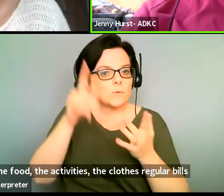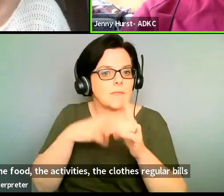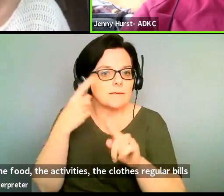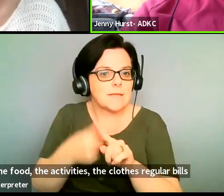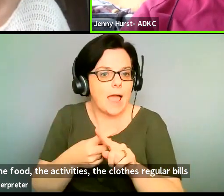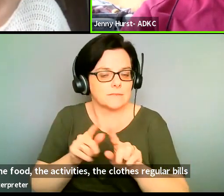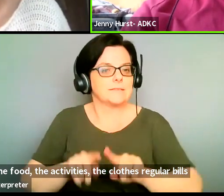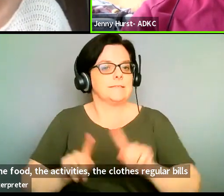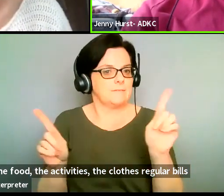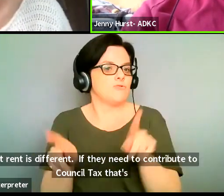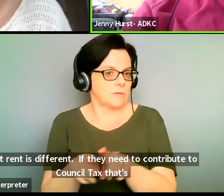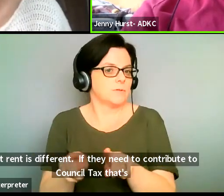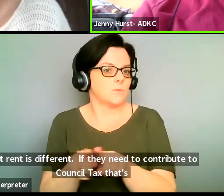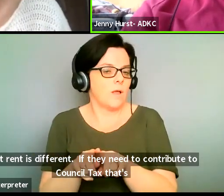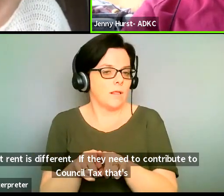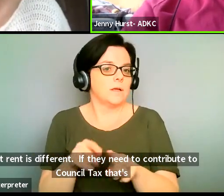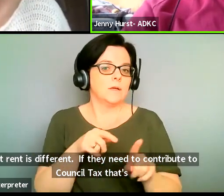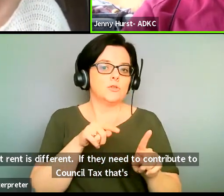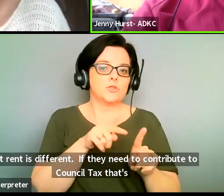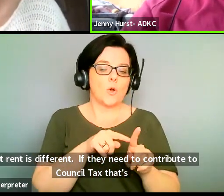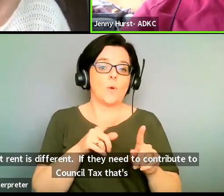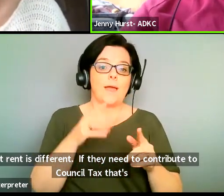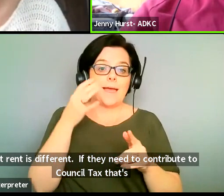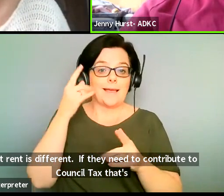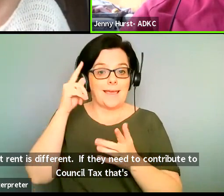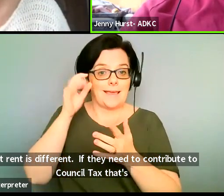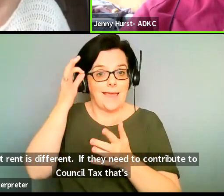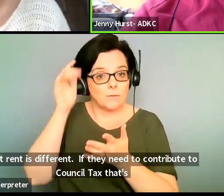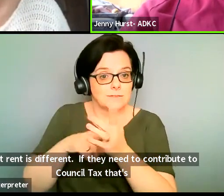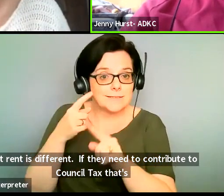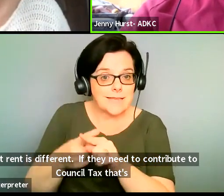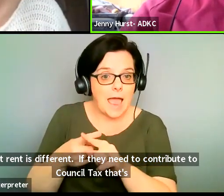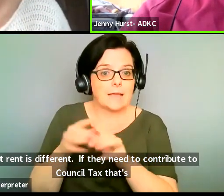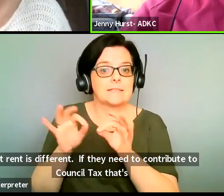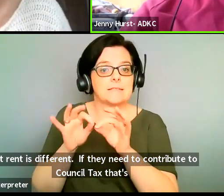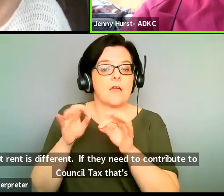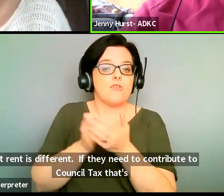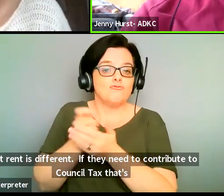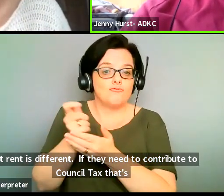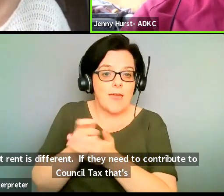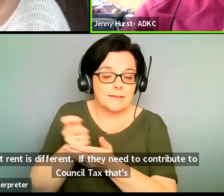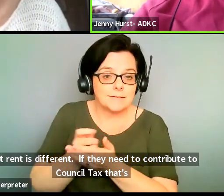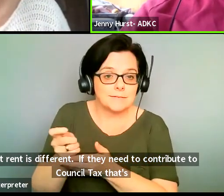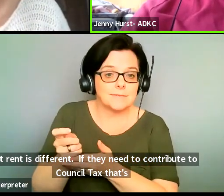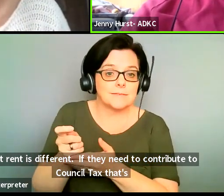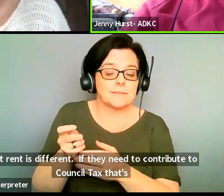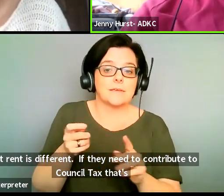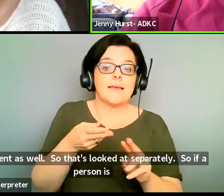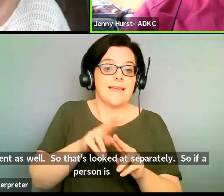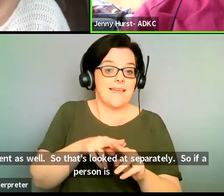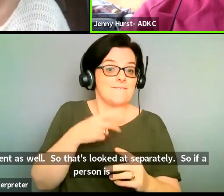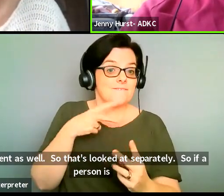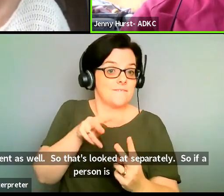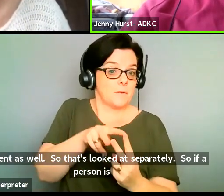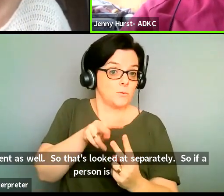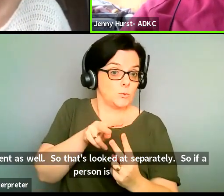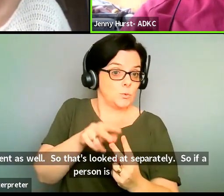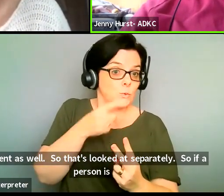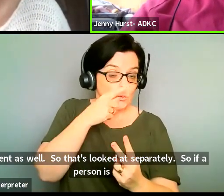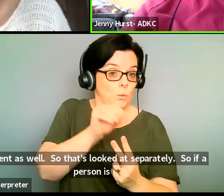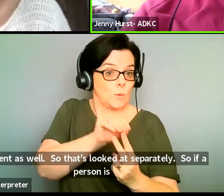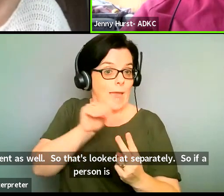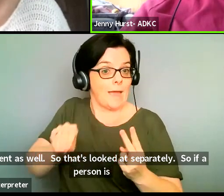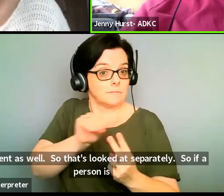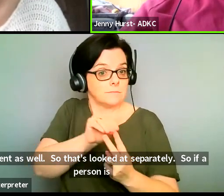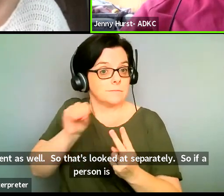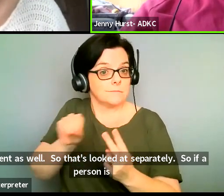well. So that's looked at separately. So if a person's able to contribute to the council